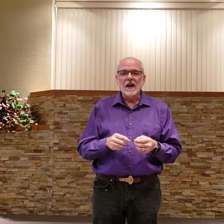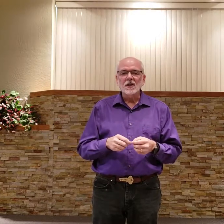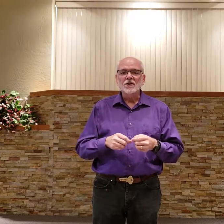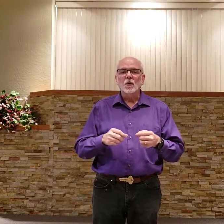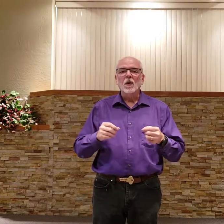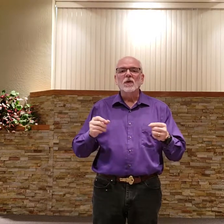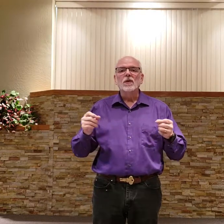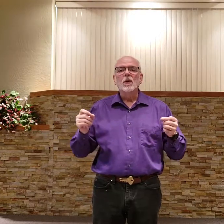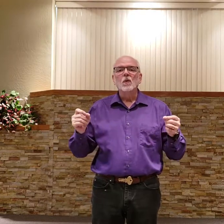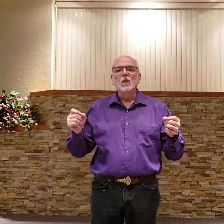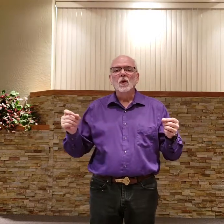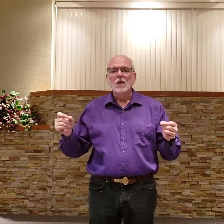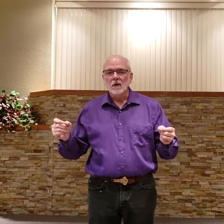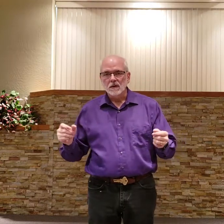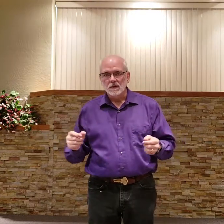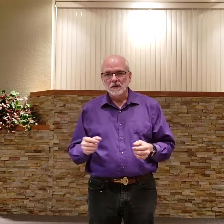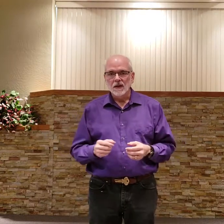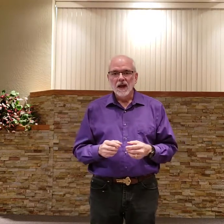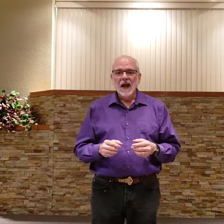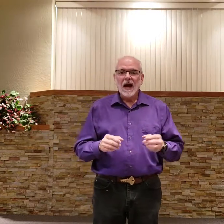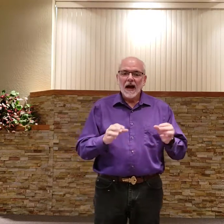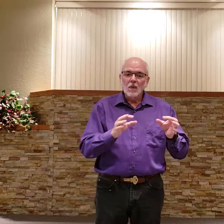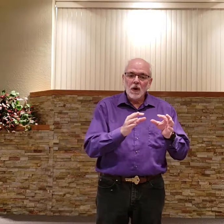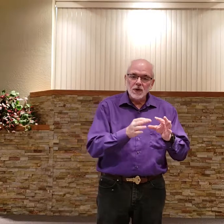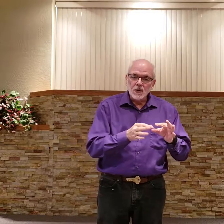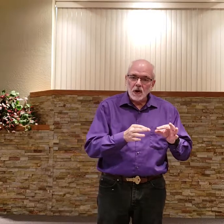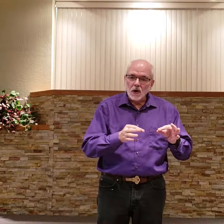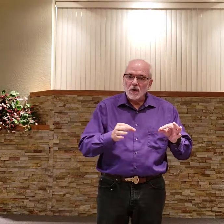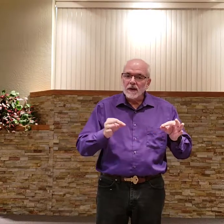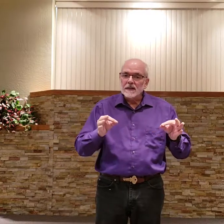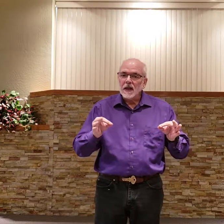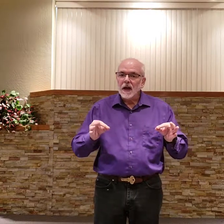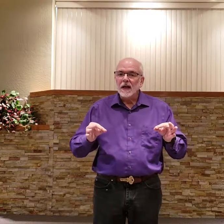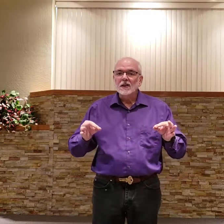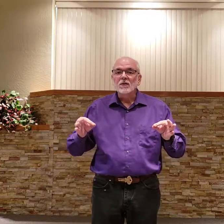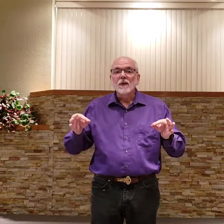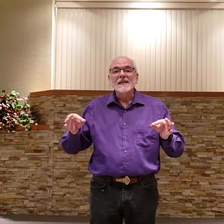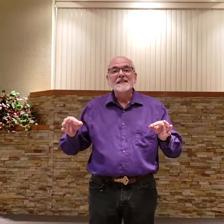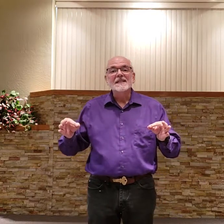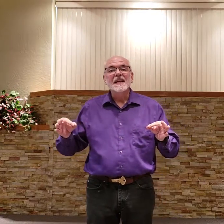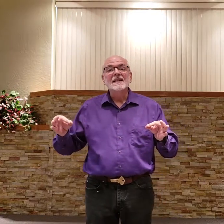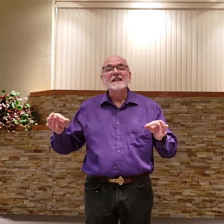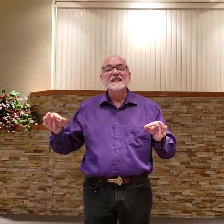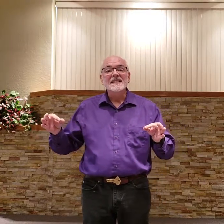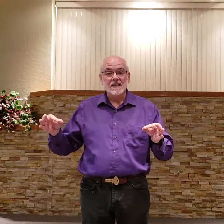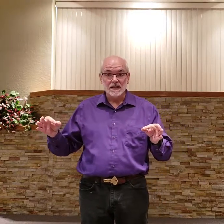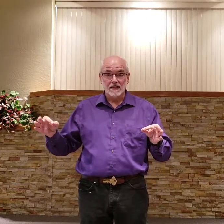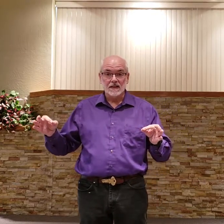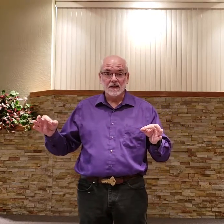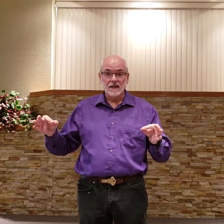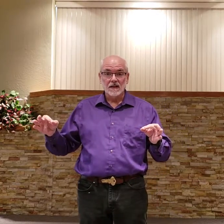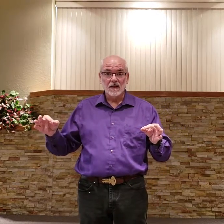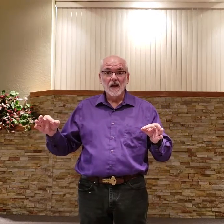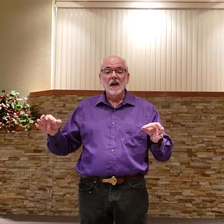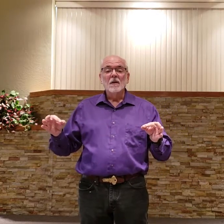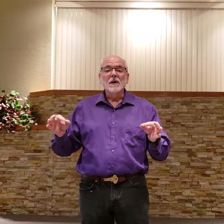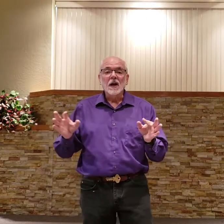signs for the words. I want you to learn the signs for the sentences, because